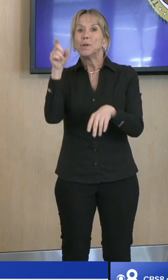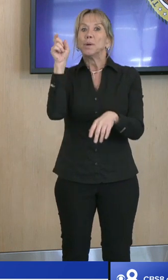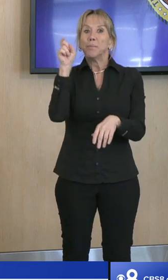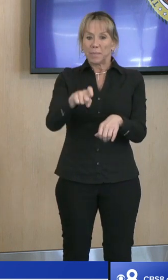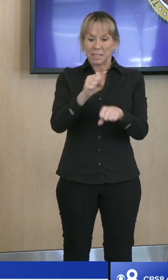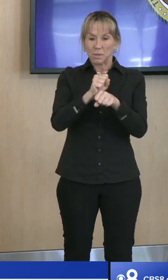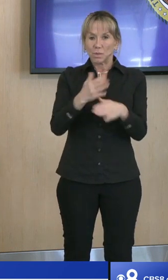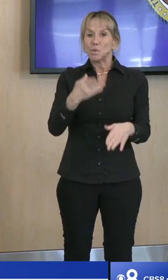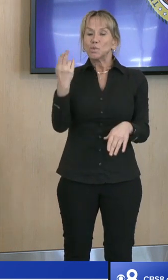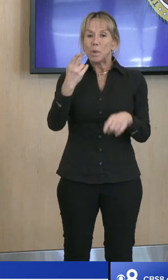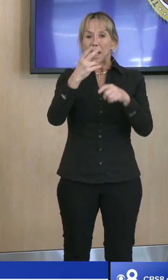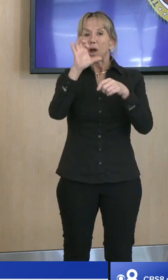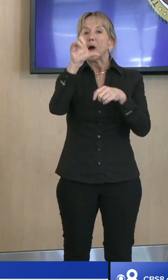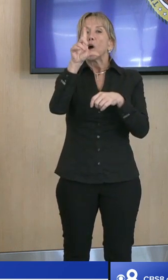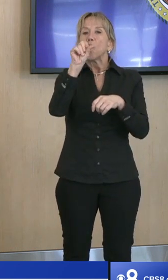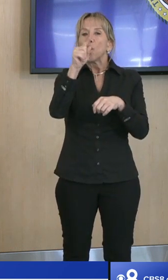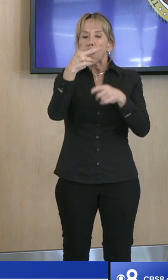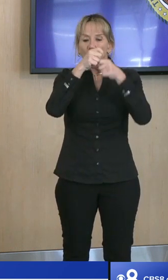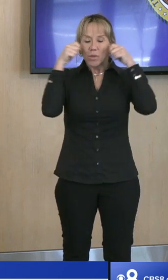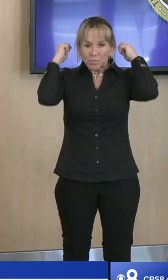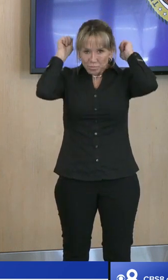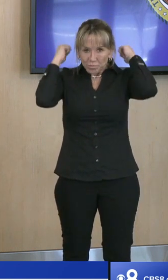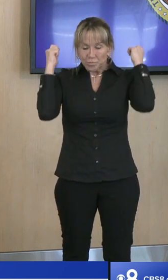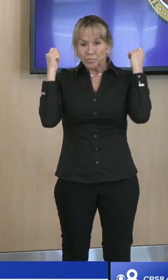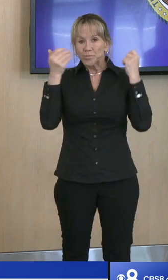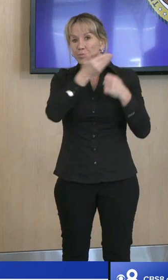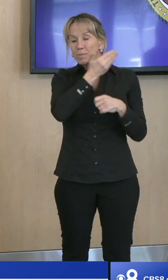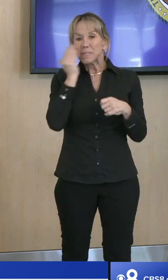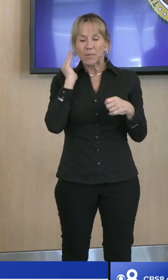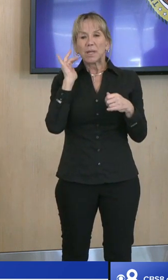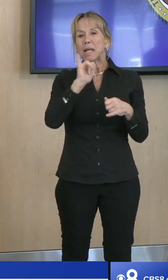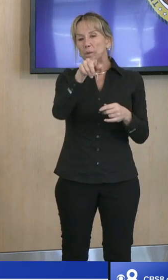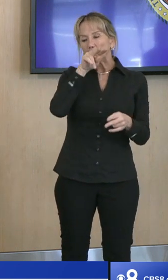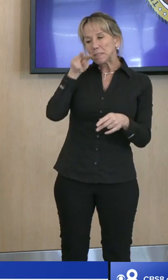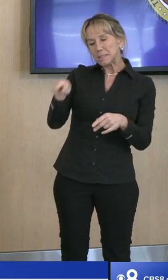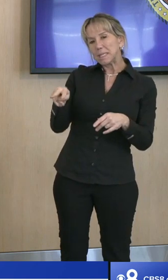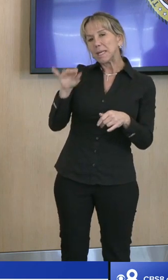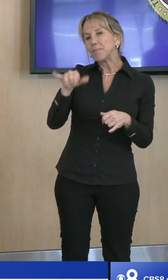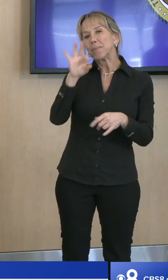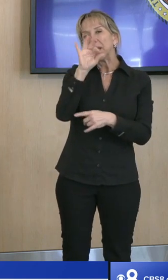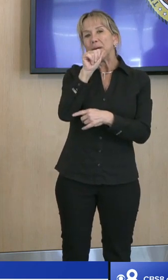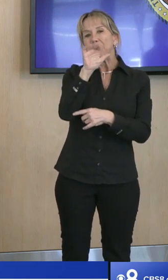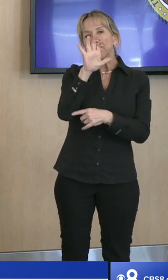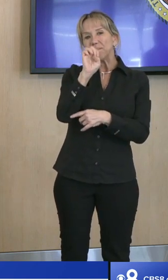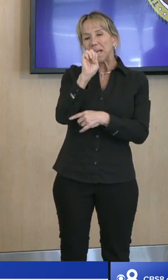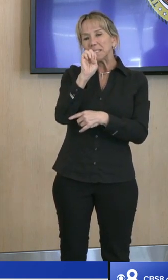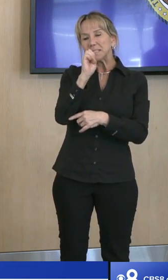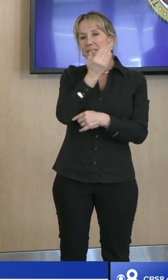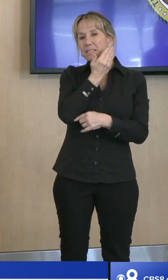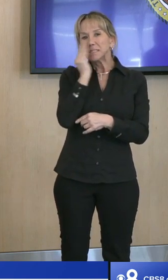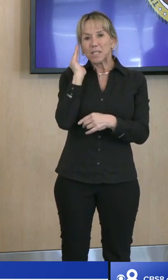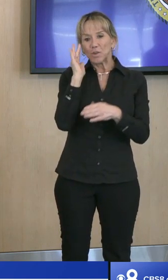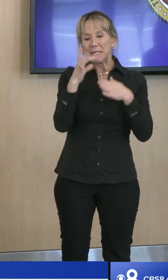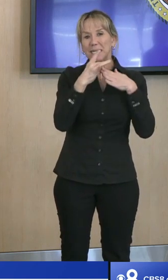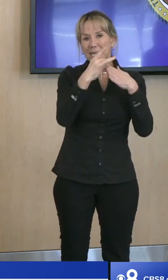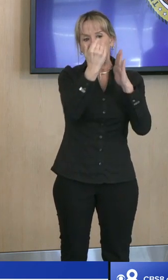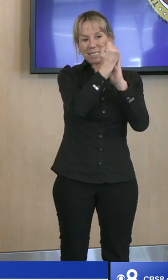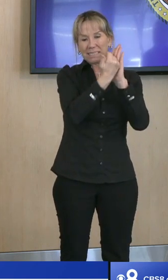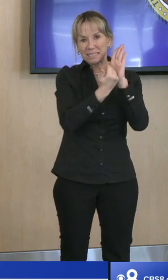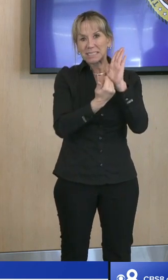cloth face covering as described in the California Department of Public Health face covering guidance already